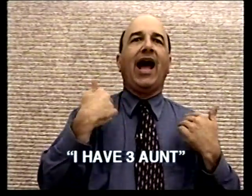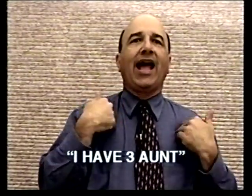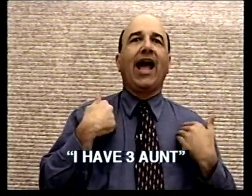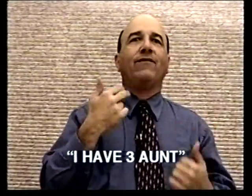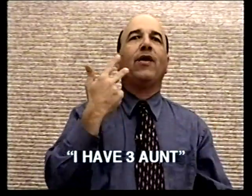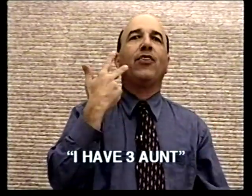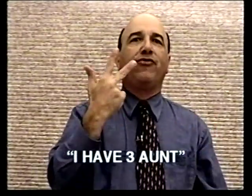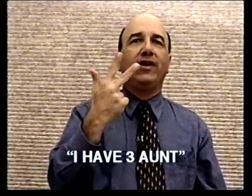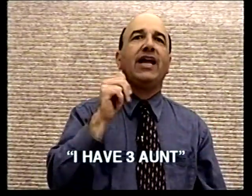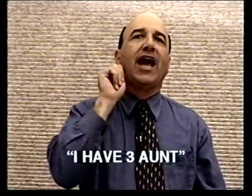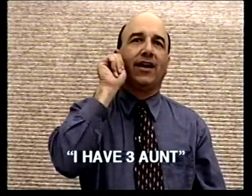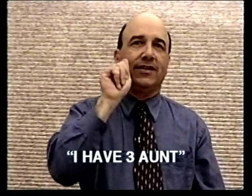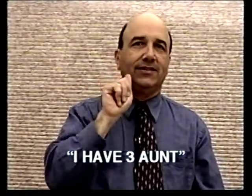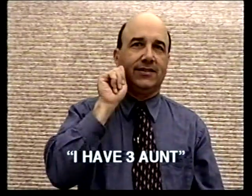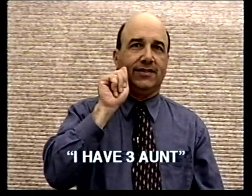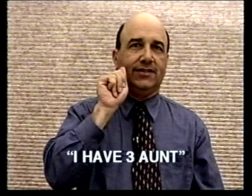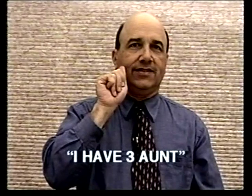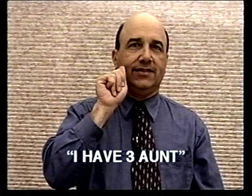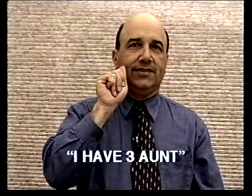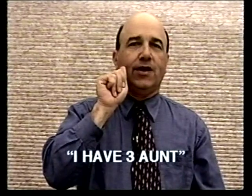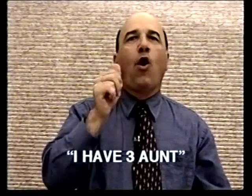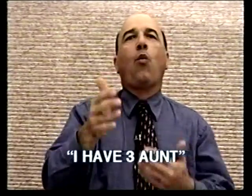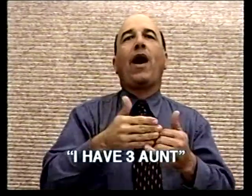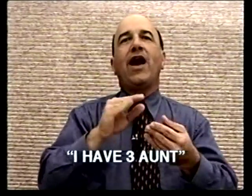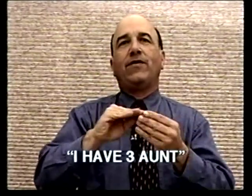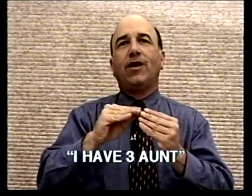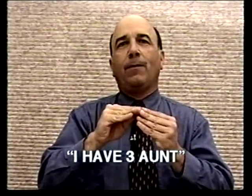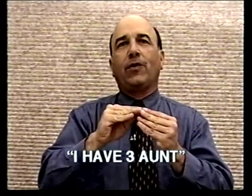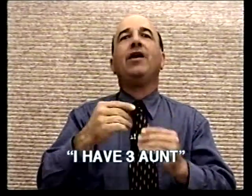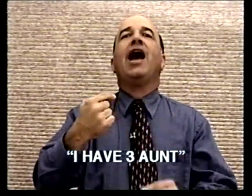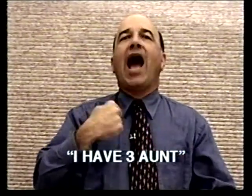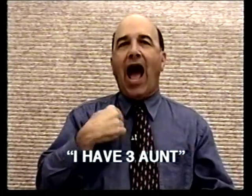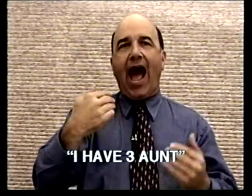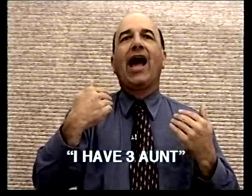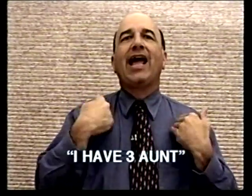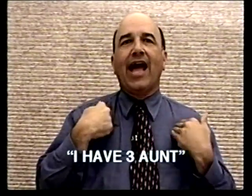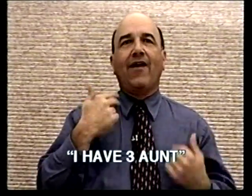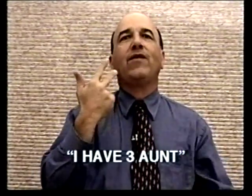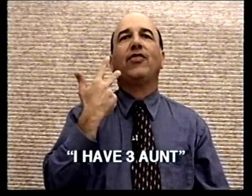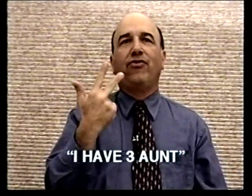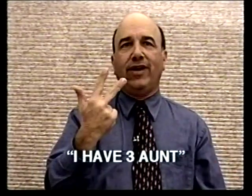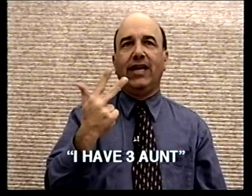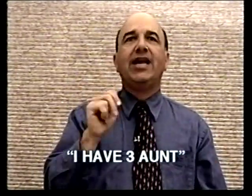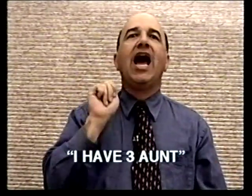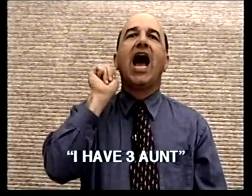I have three and or whatever number. I have three